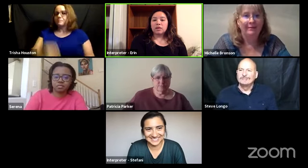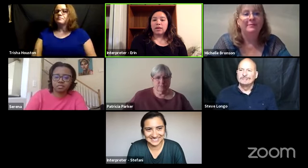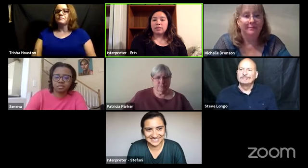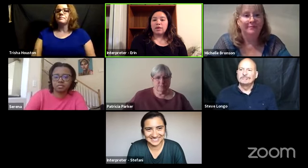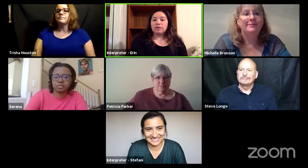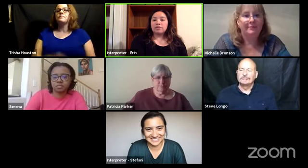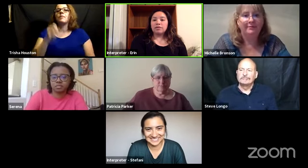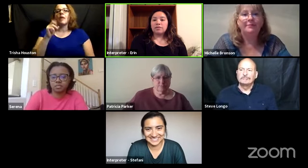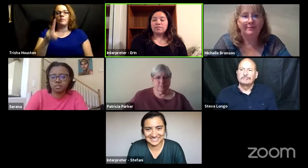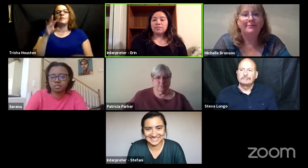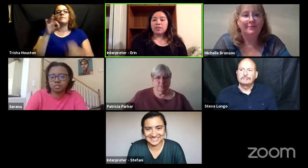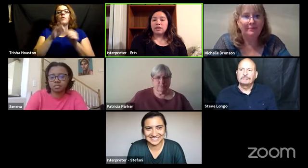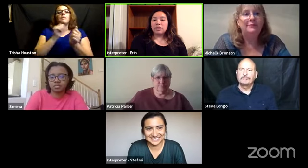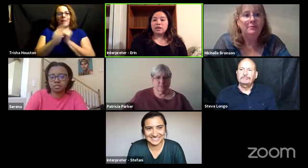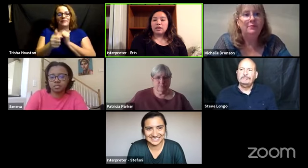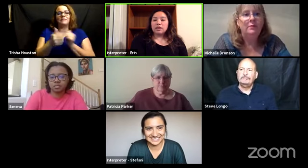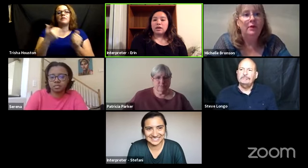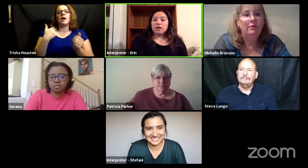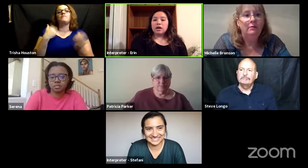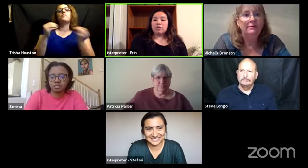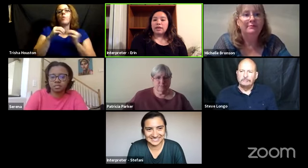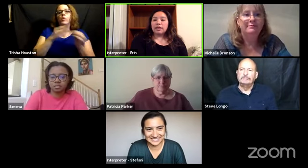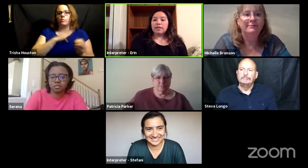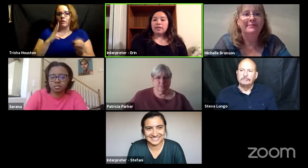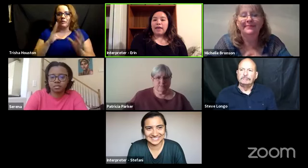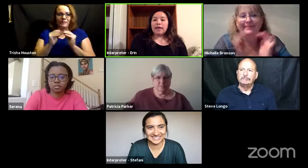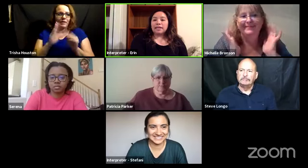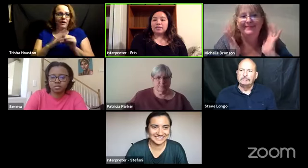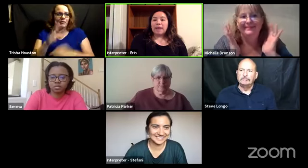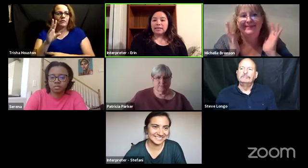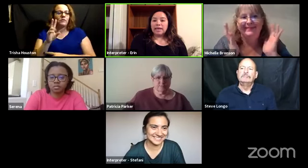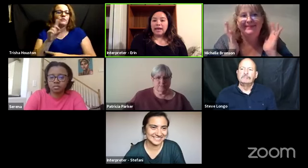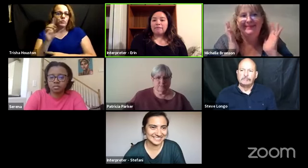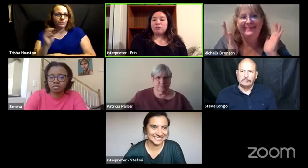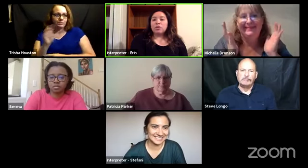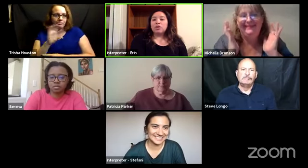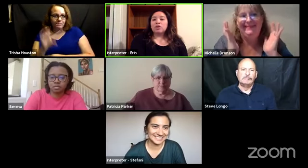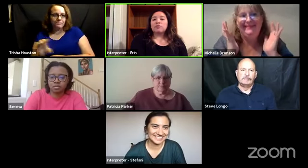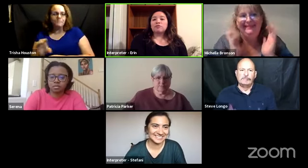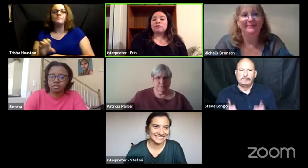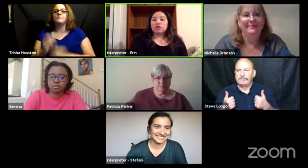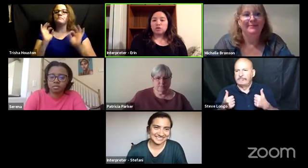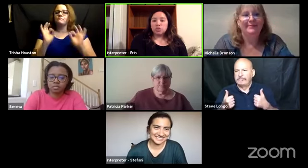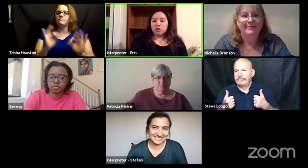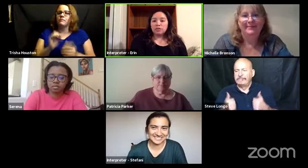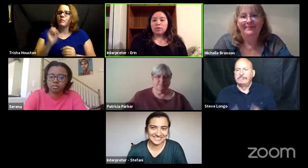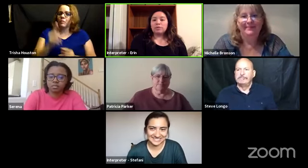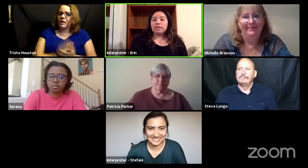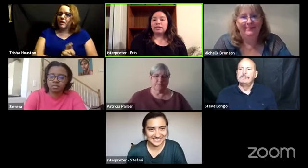Okay, all in favor? All right, that has passed to have more virtual board